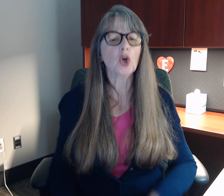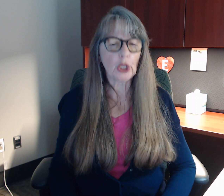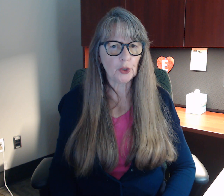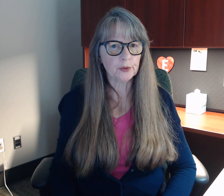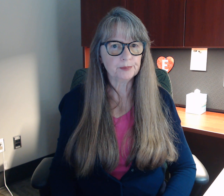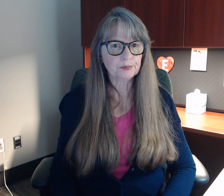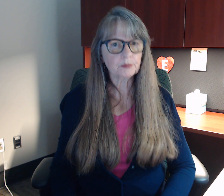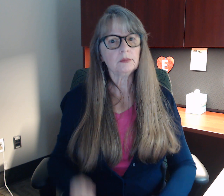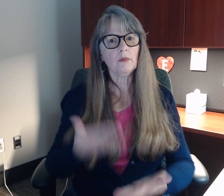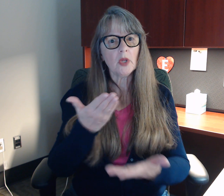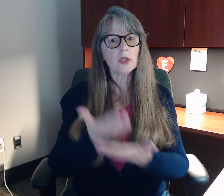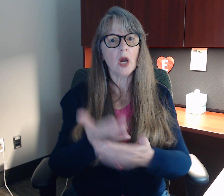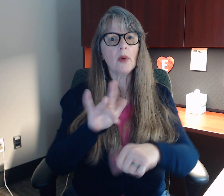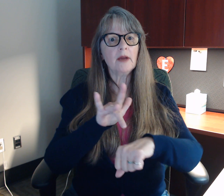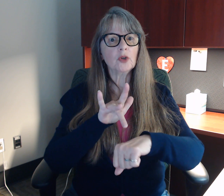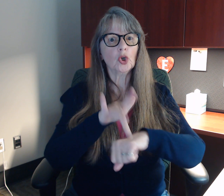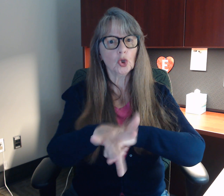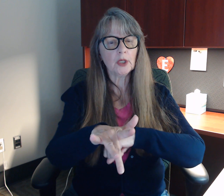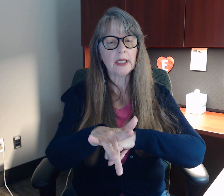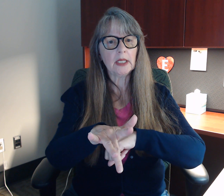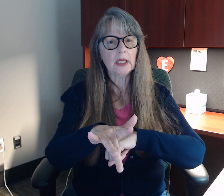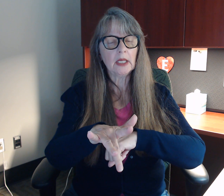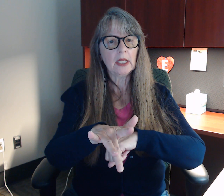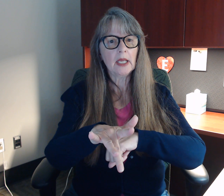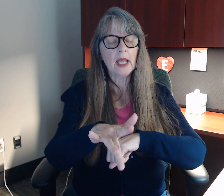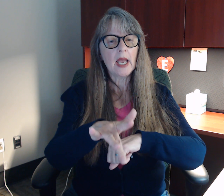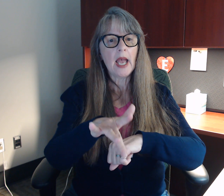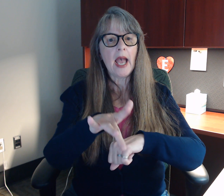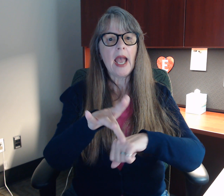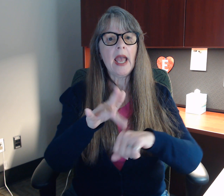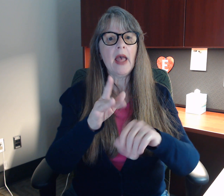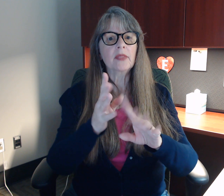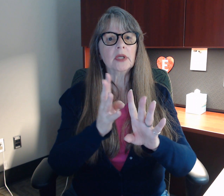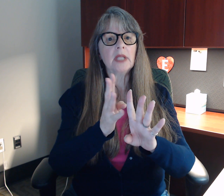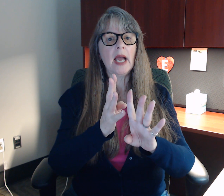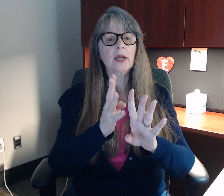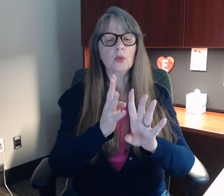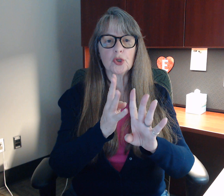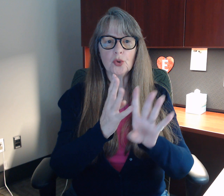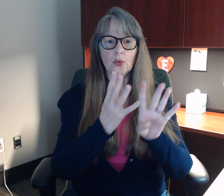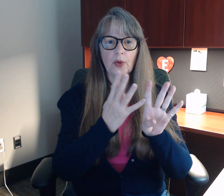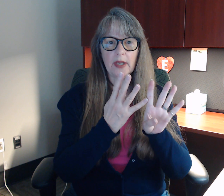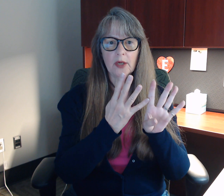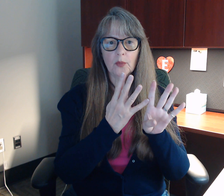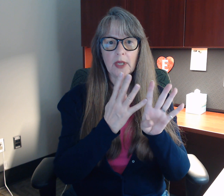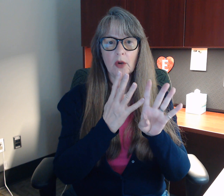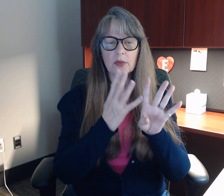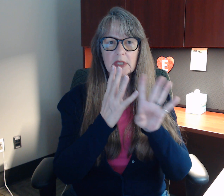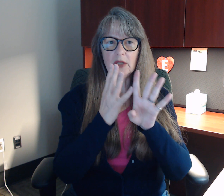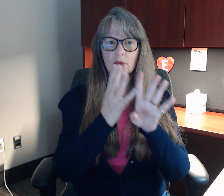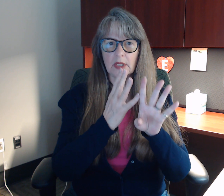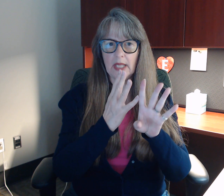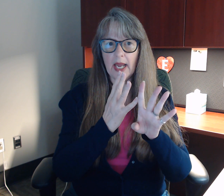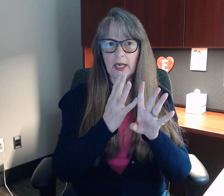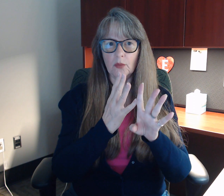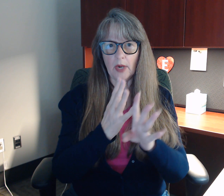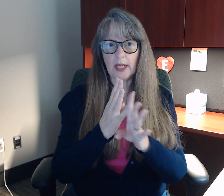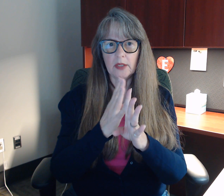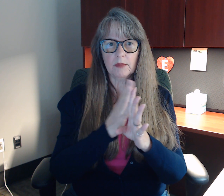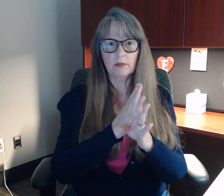earlier. So I arrived early, and the line was shorter. Now here we go. See, there's a line, right? Because